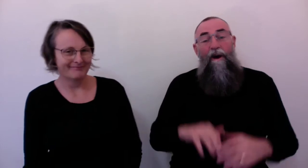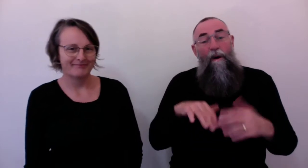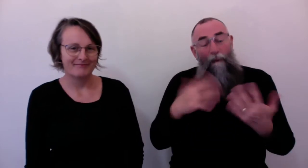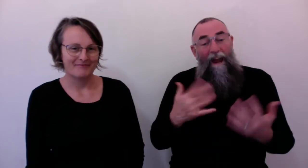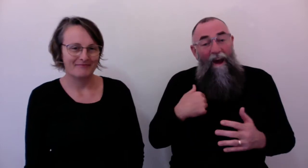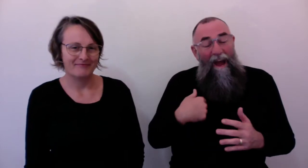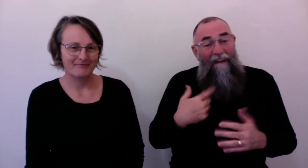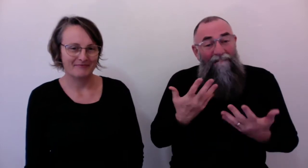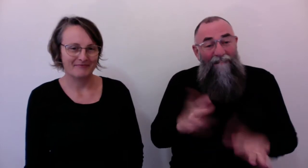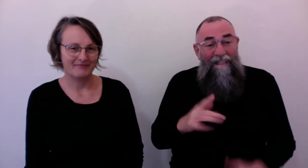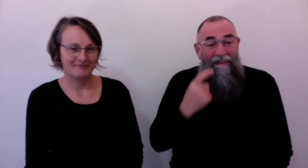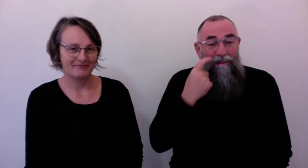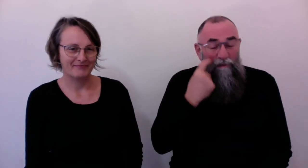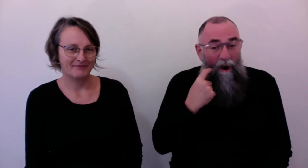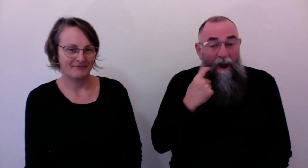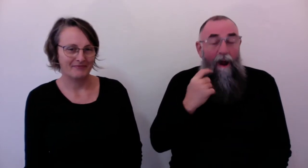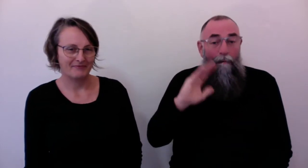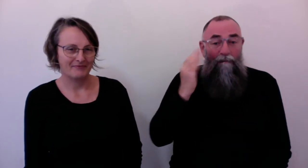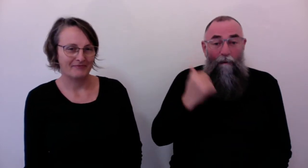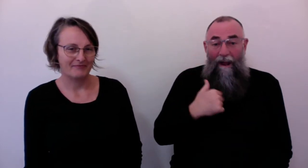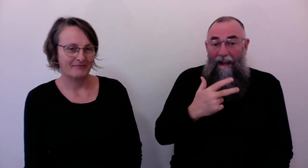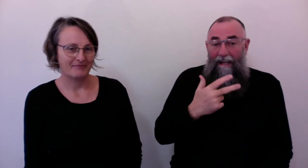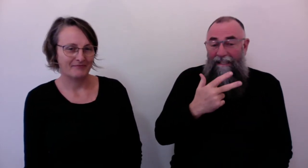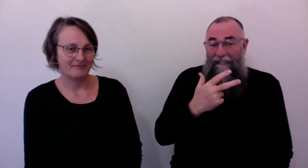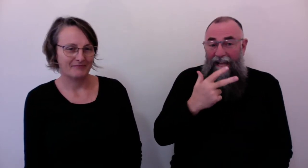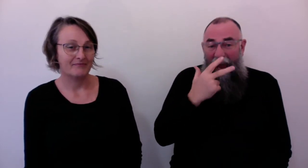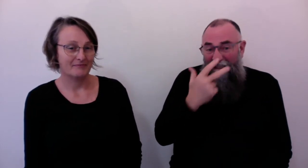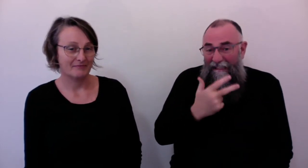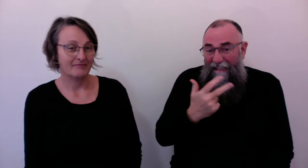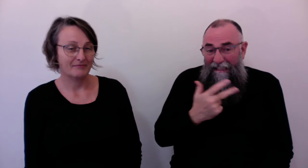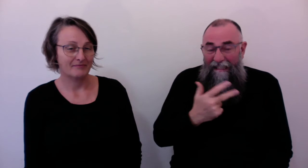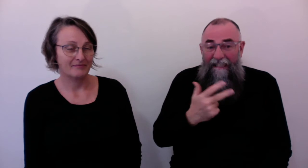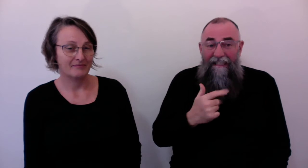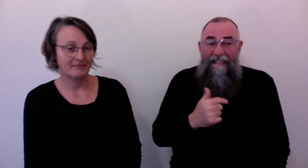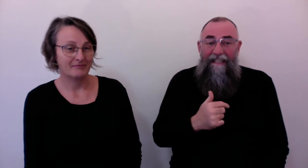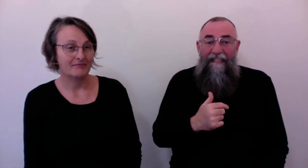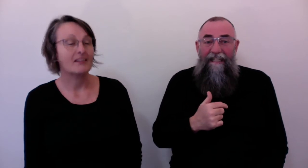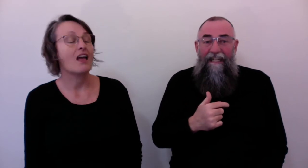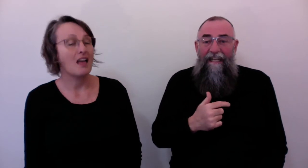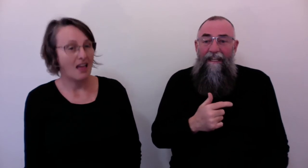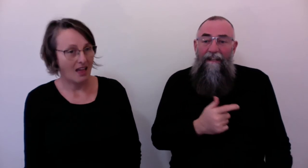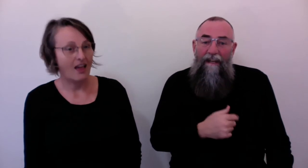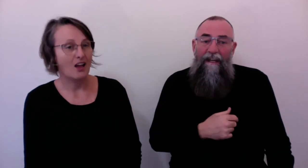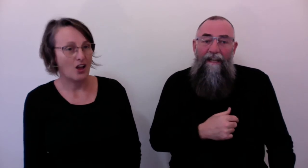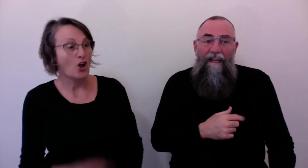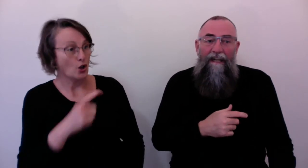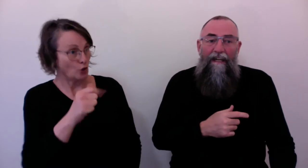back in 2018. Oh, Okay. for So an the able-bodied role? producers kind of had a They knew who you were. Yeah. For an able-bodied role, for a